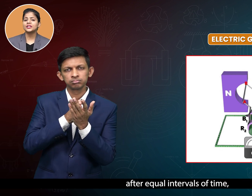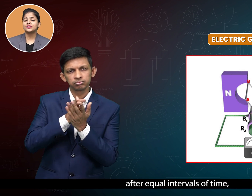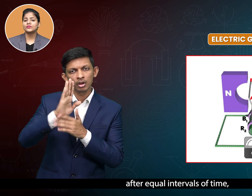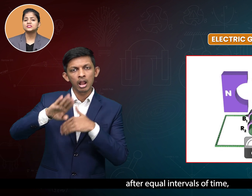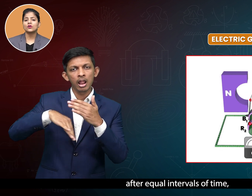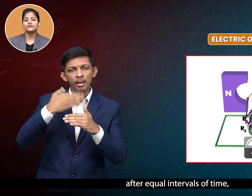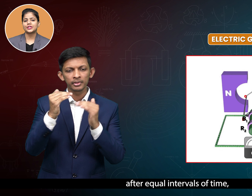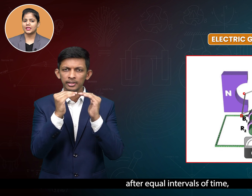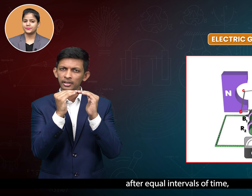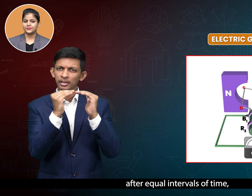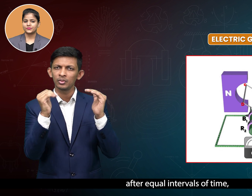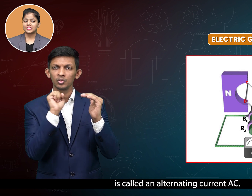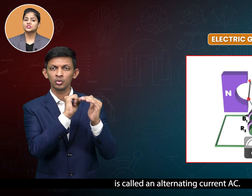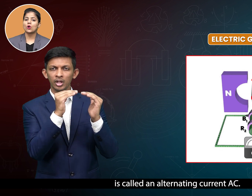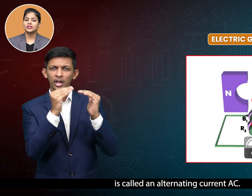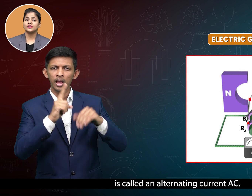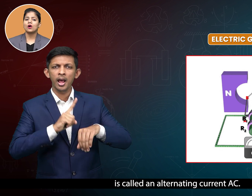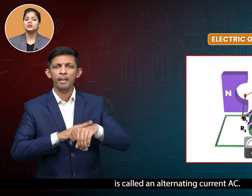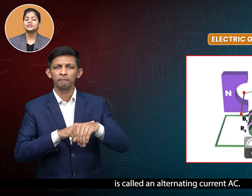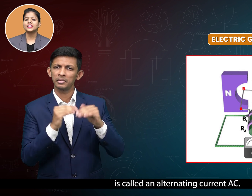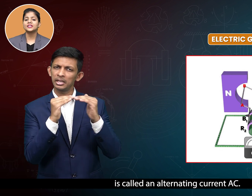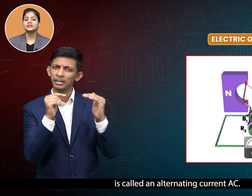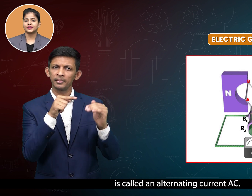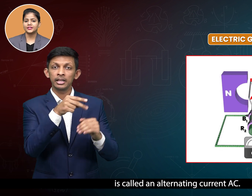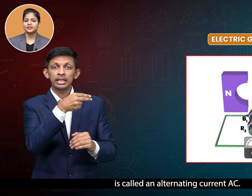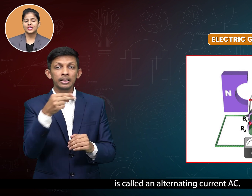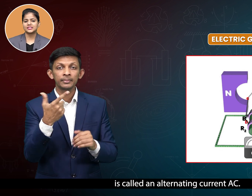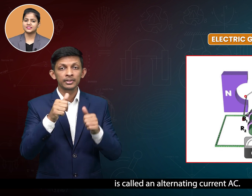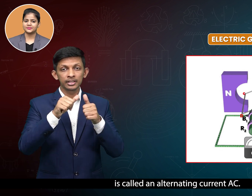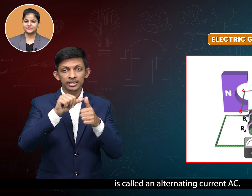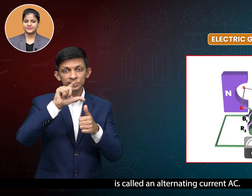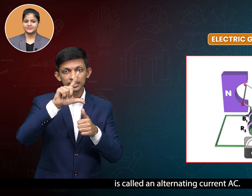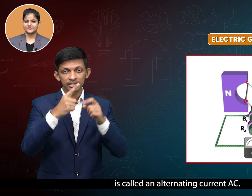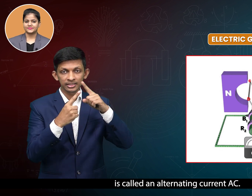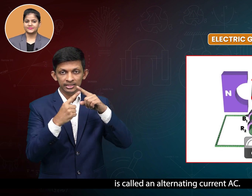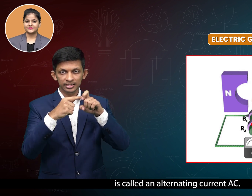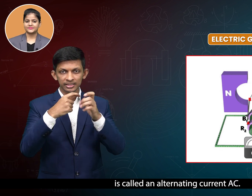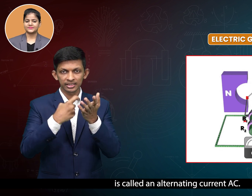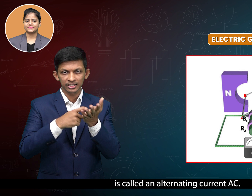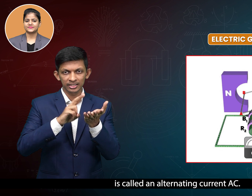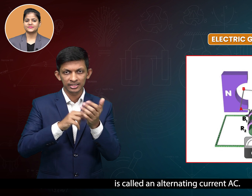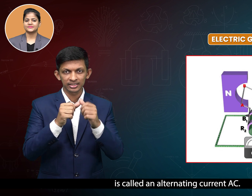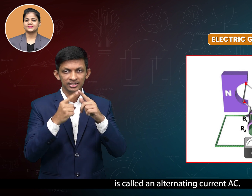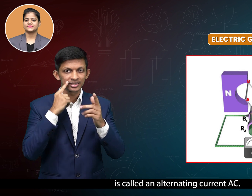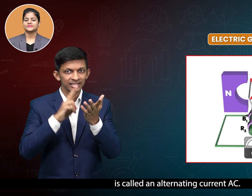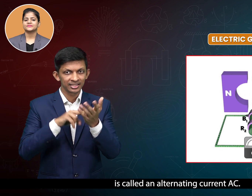equal intervals of time is called an alternating current AC.